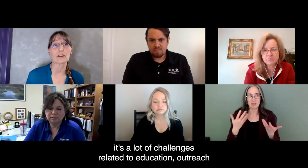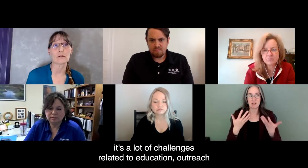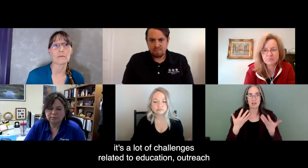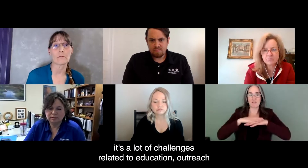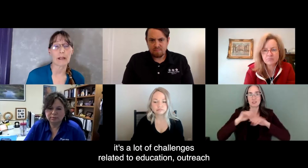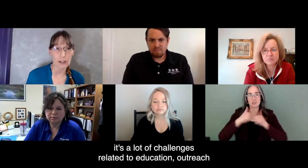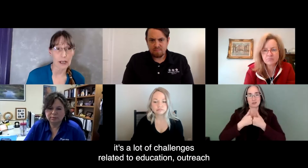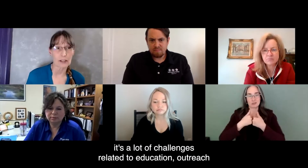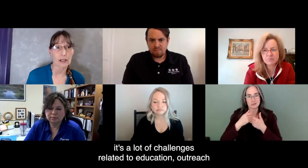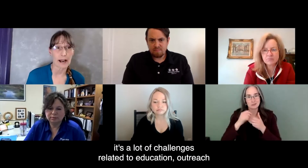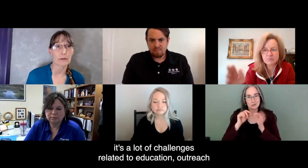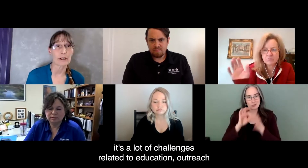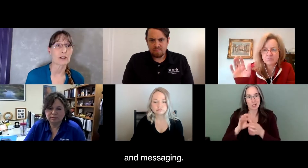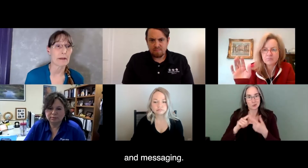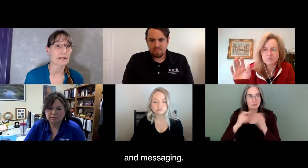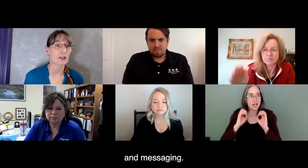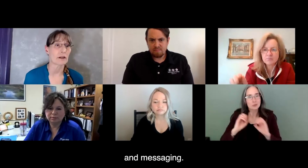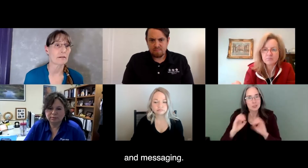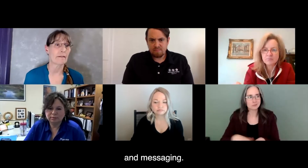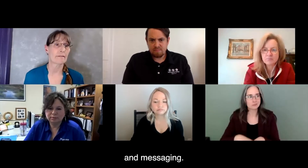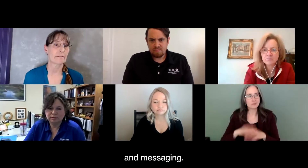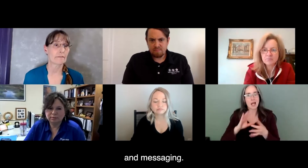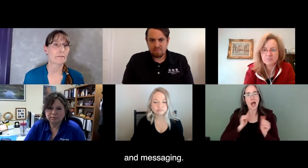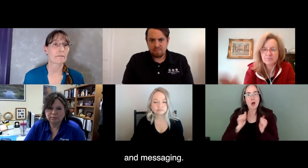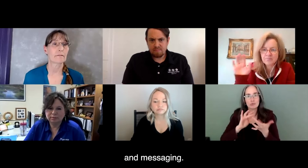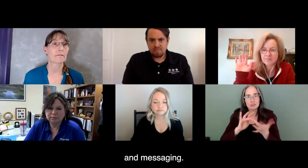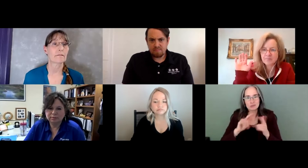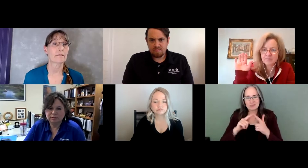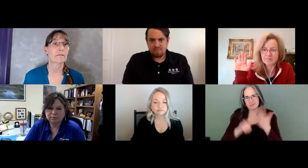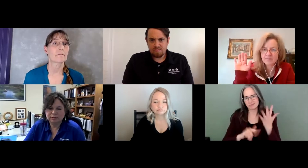related to education, outreach, and messaging.